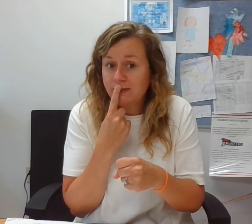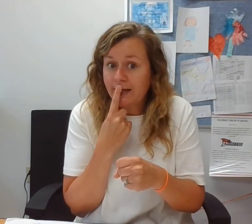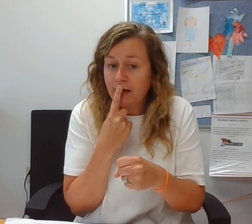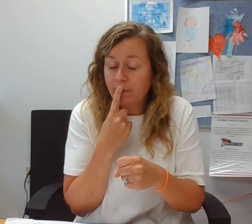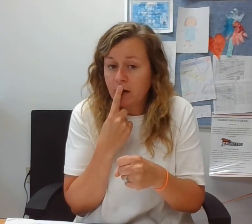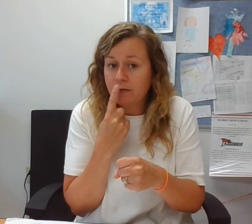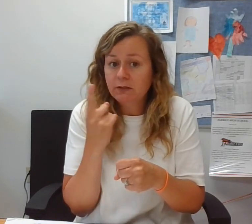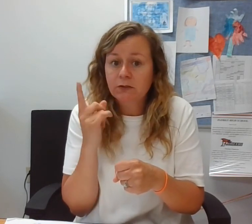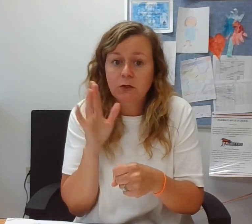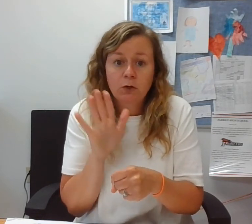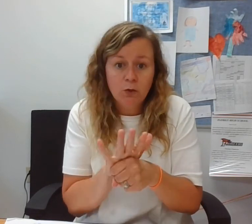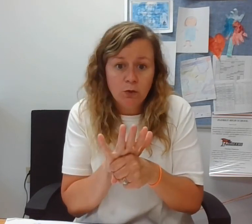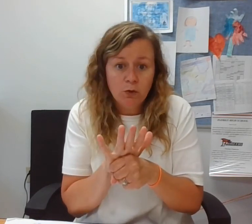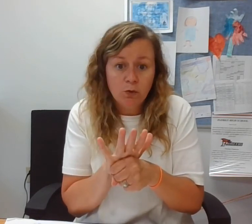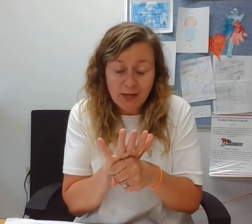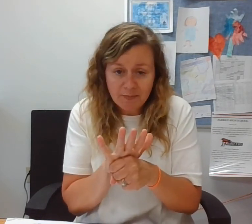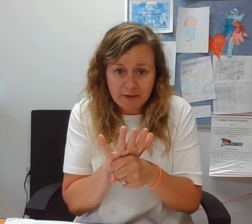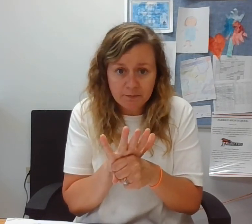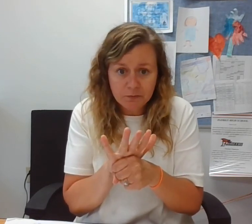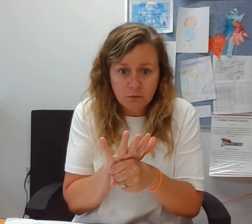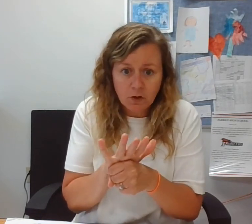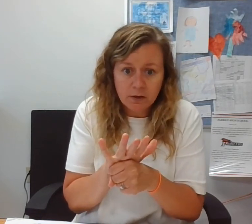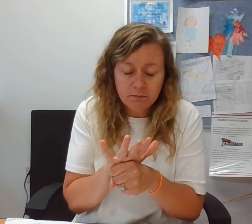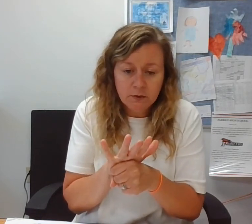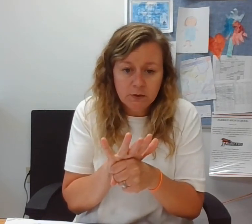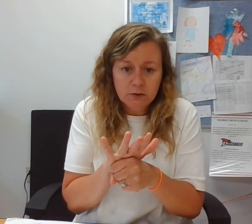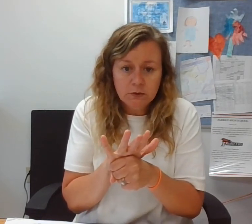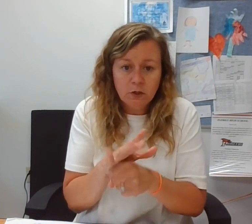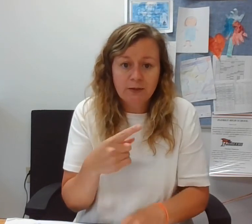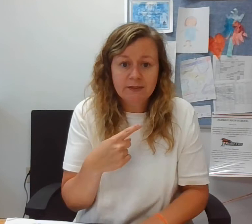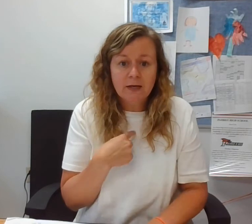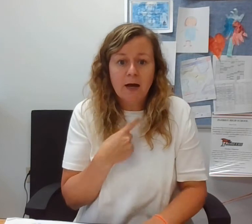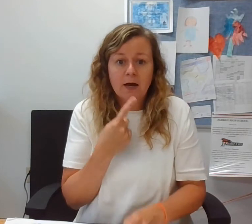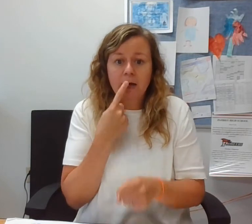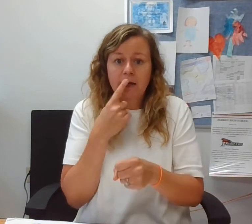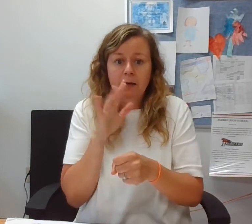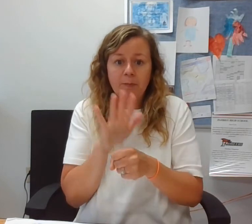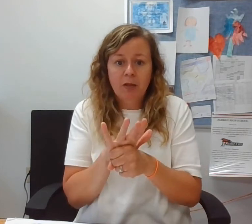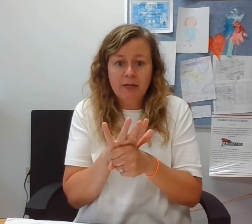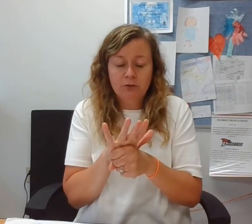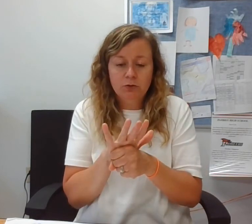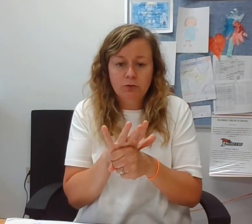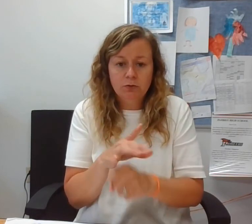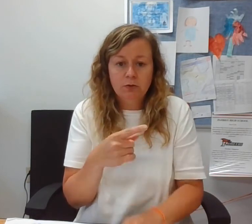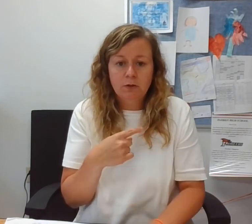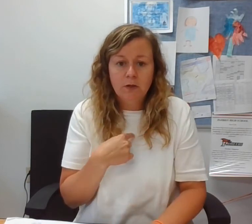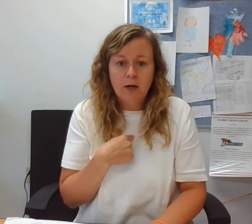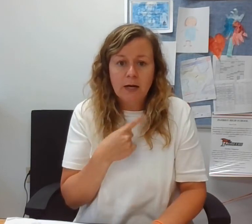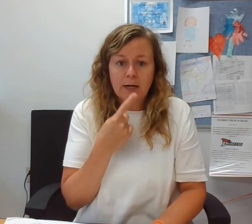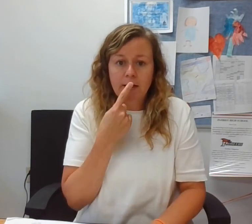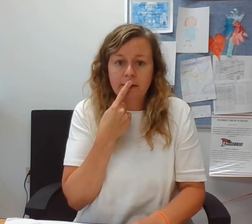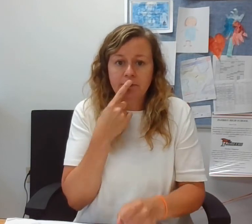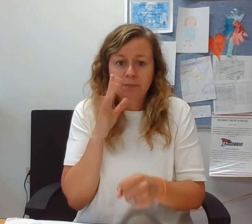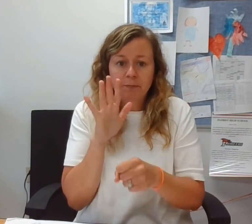say a promise, you keep it, okay? So it's I pledge. I